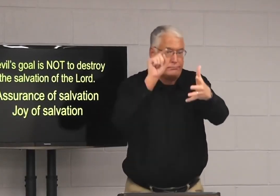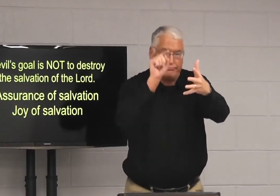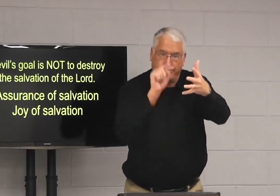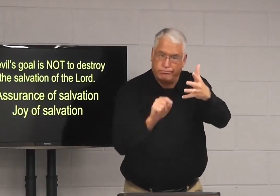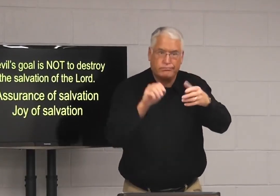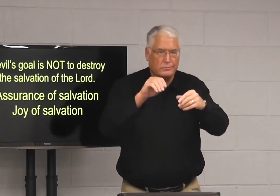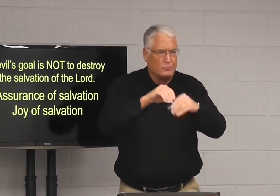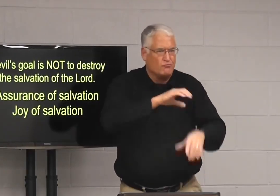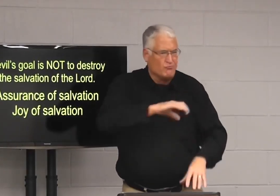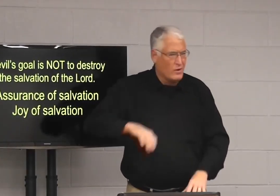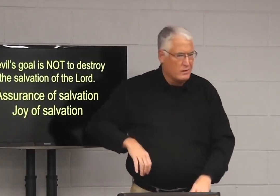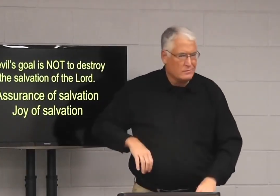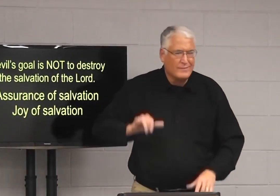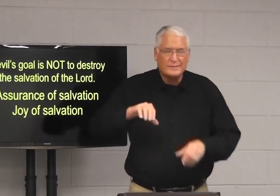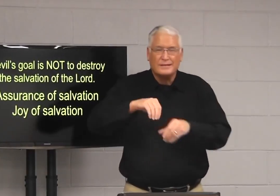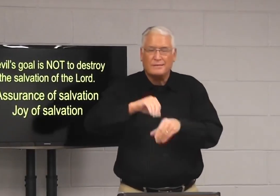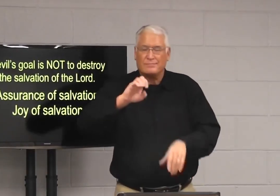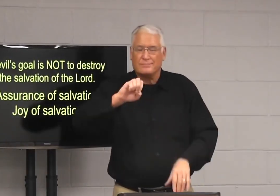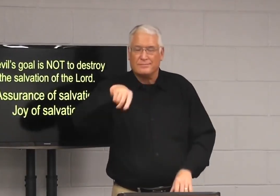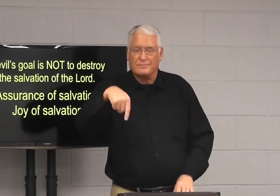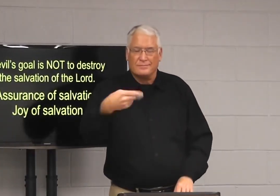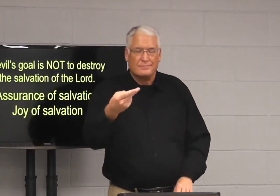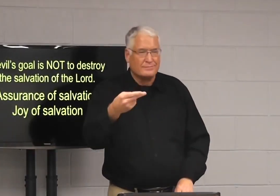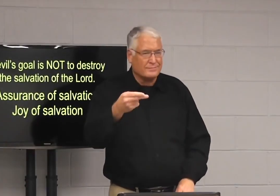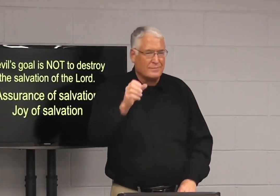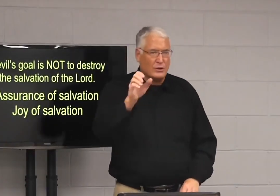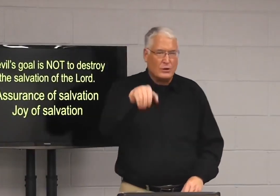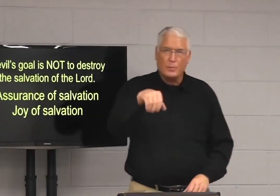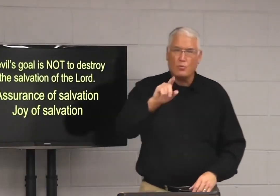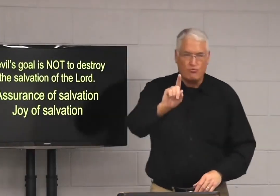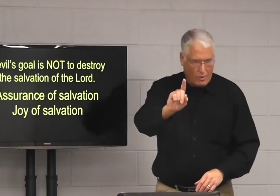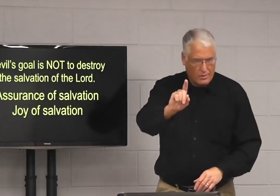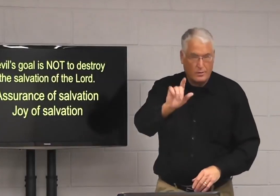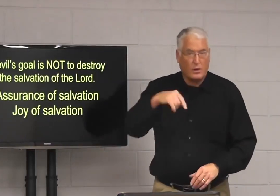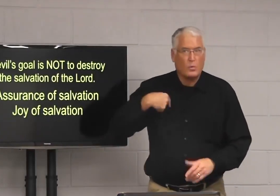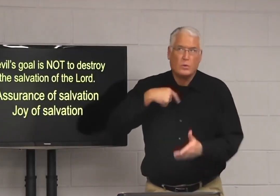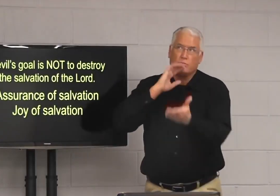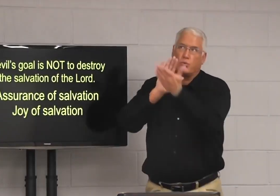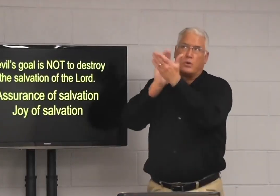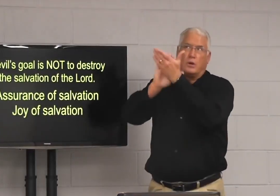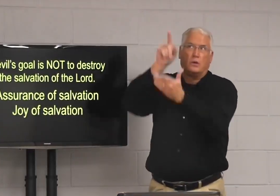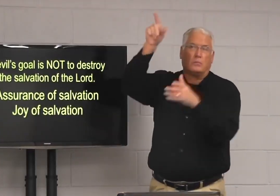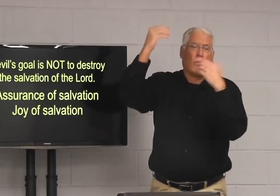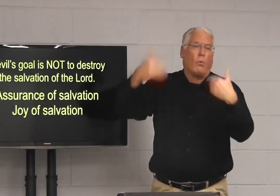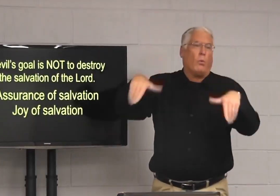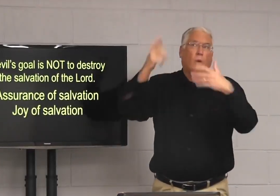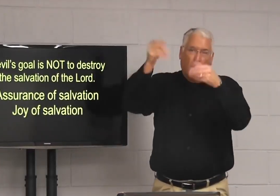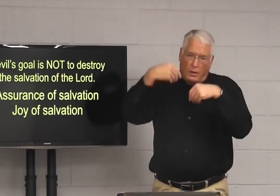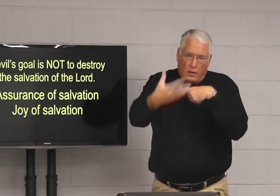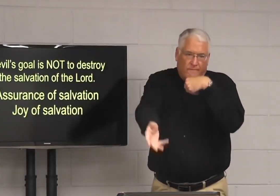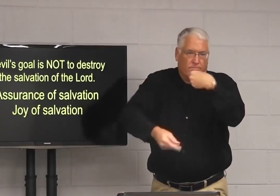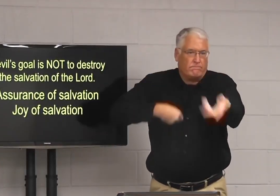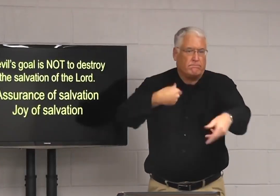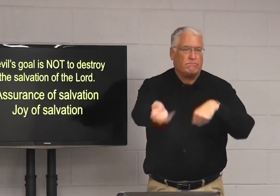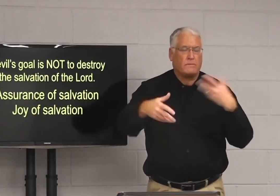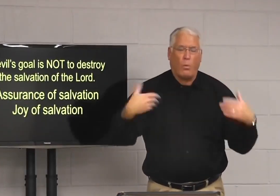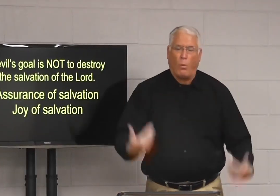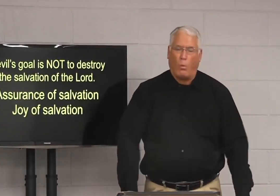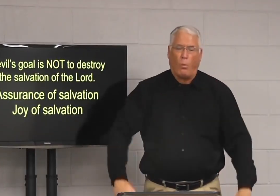provided, because they are so abundant. And Ephesians chapter 1, you know, we praise him